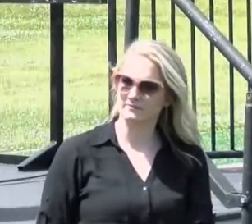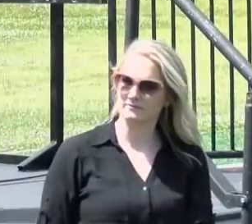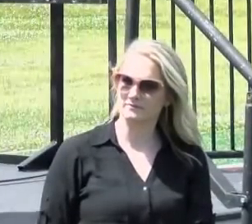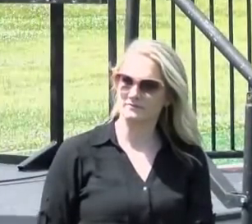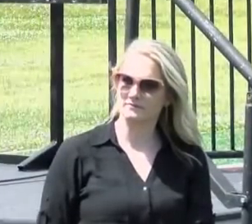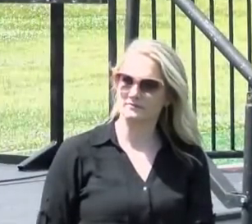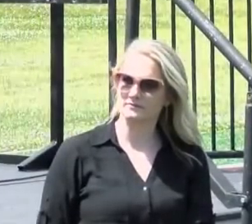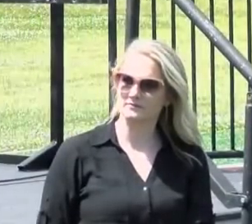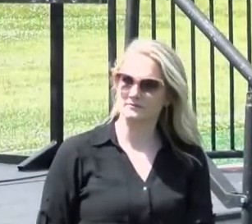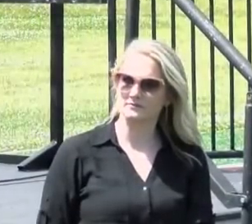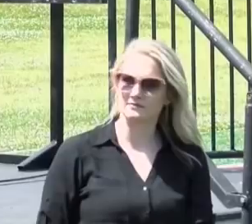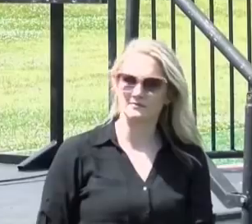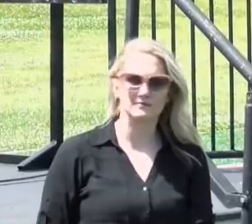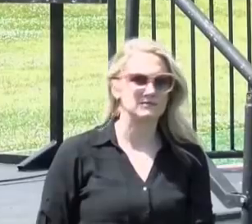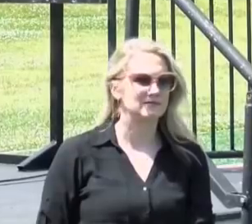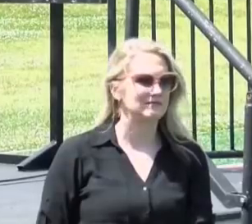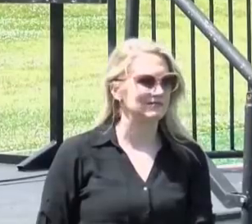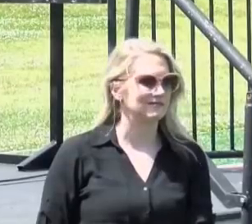Nicholas Atchell.